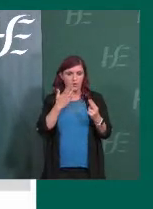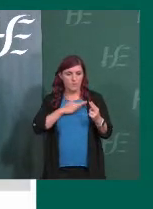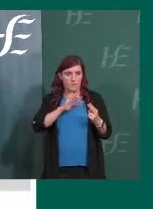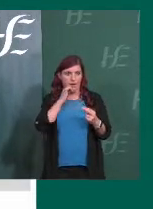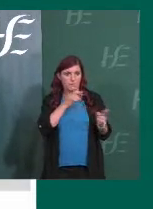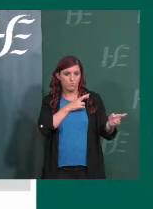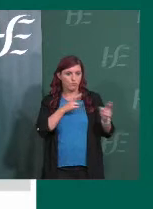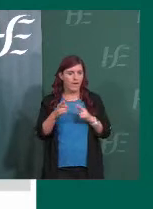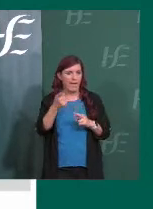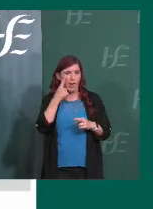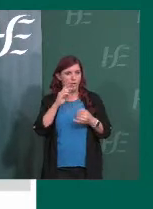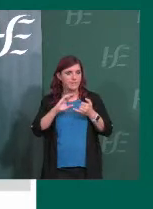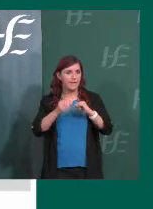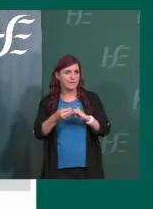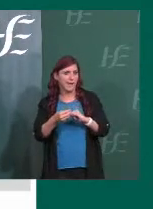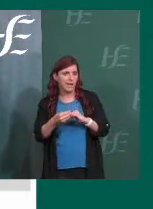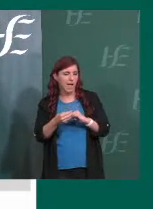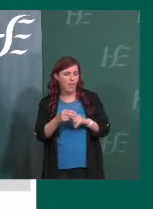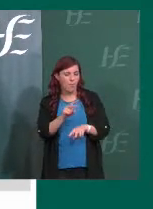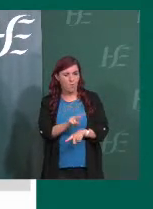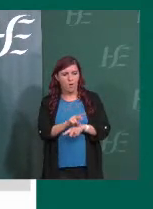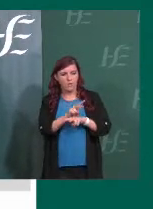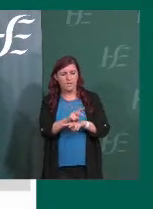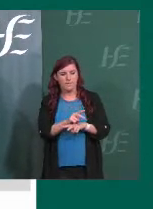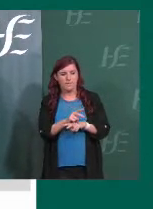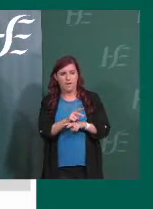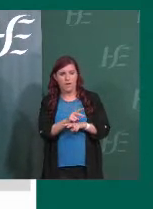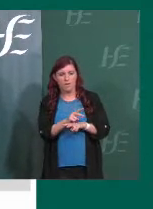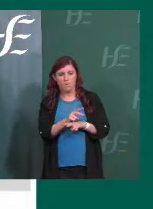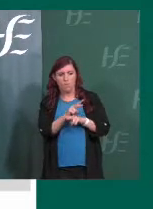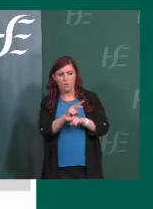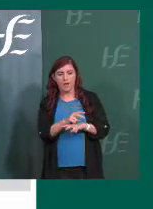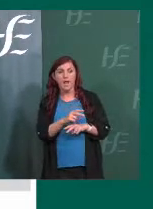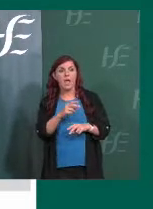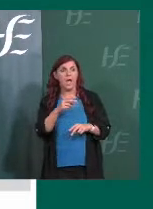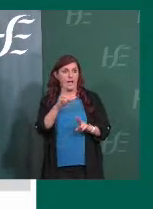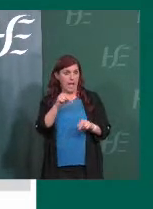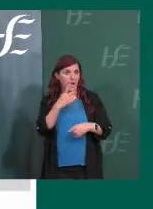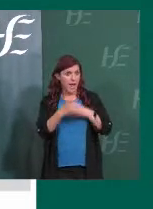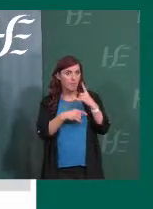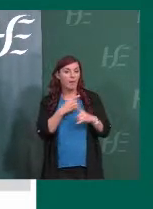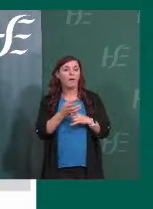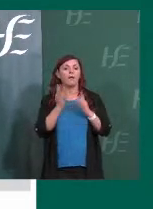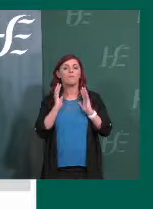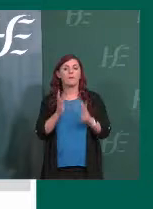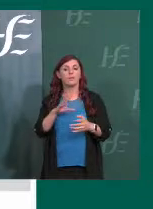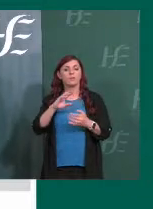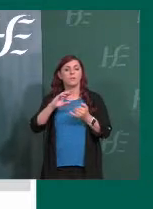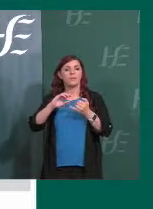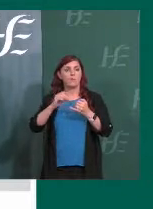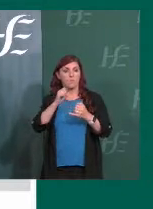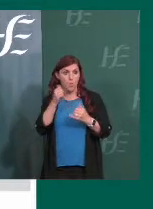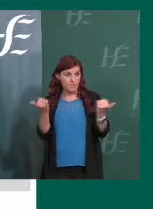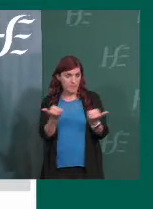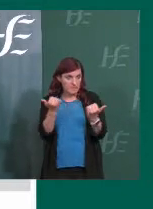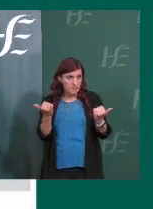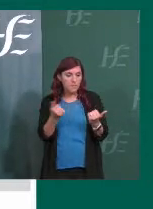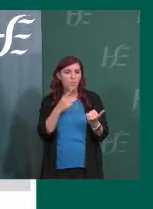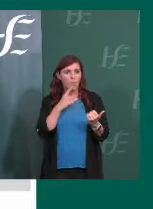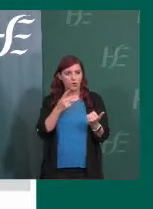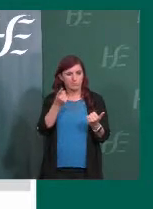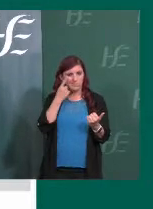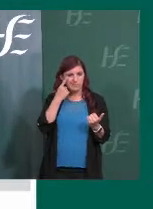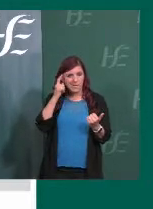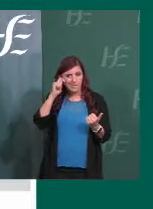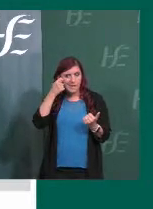referred to earlier, we watch that very closely because some people do become symptomatic later. So they're monitored very closely for their